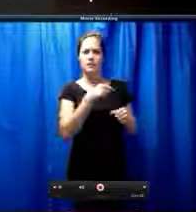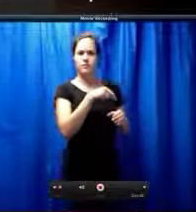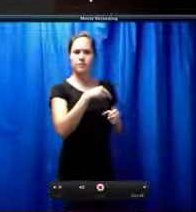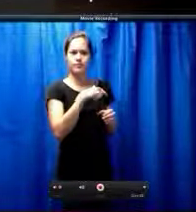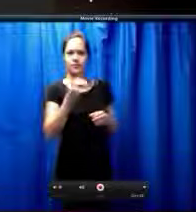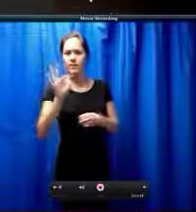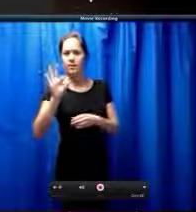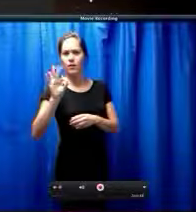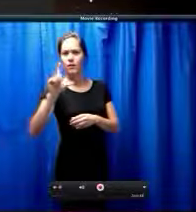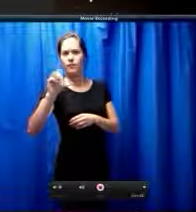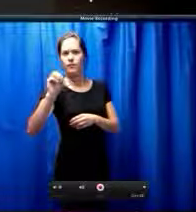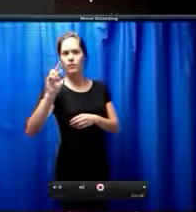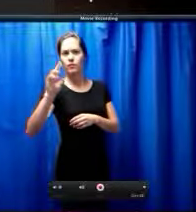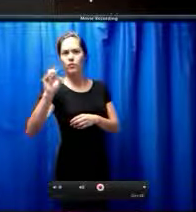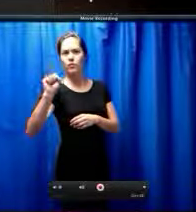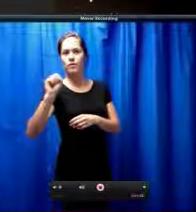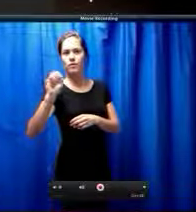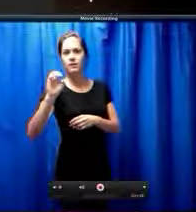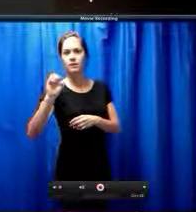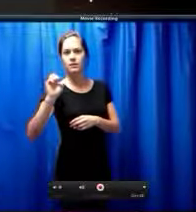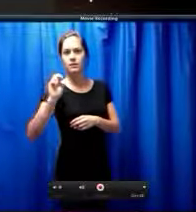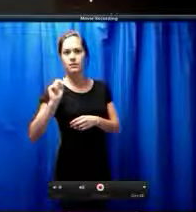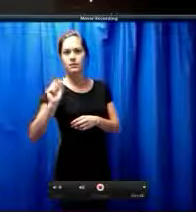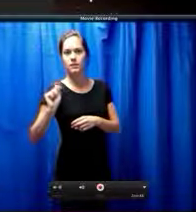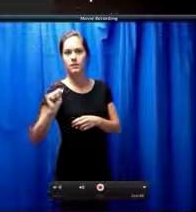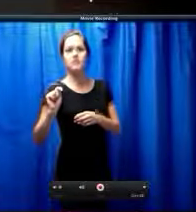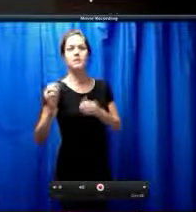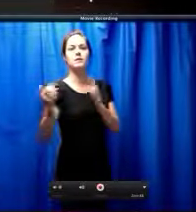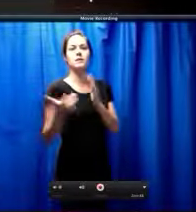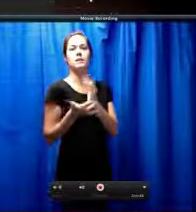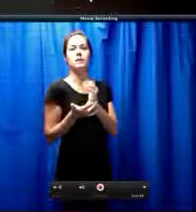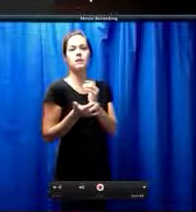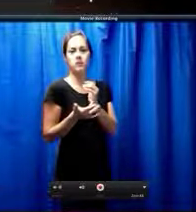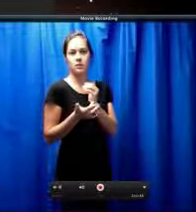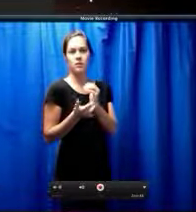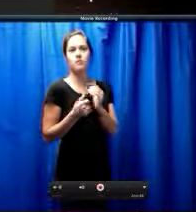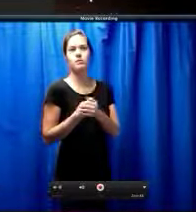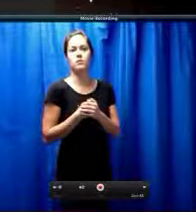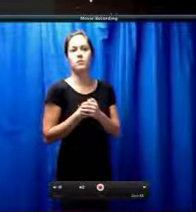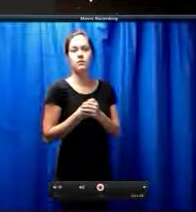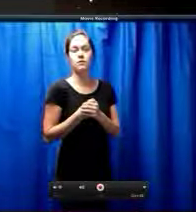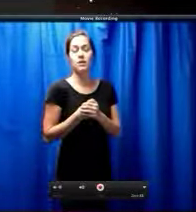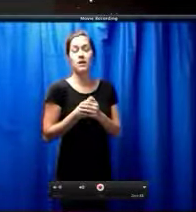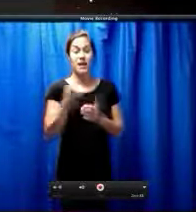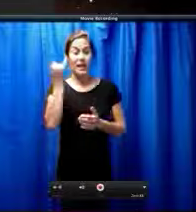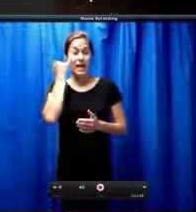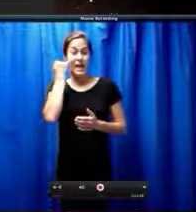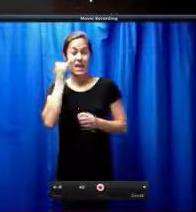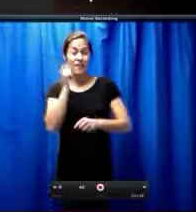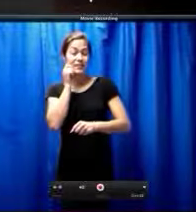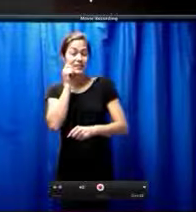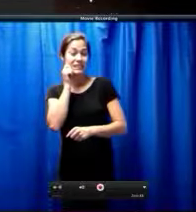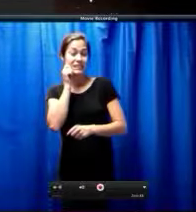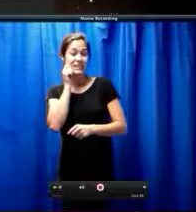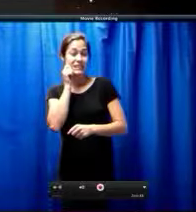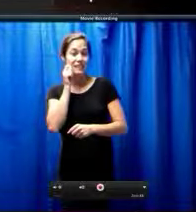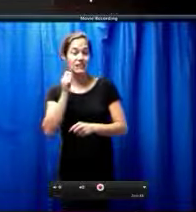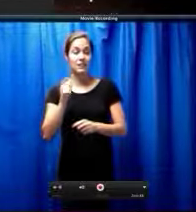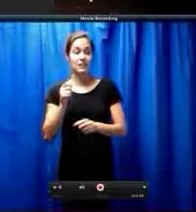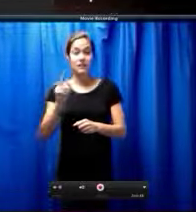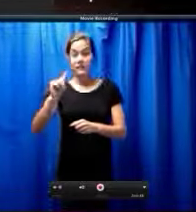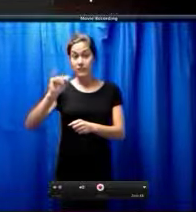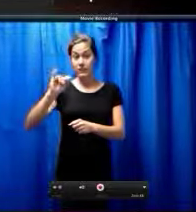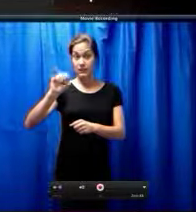out a particular wavelength of light, and when the tissue is healthy, and you look through the filter of the glasses, the